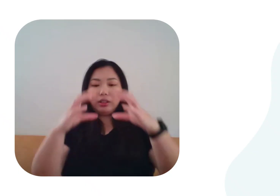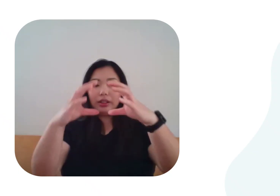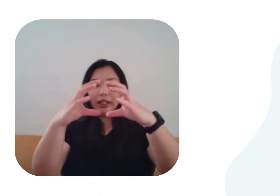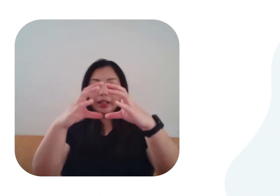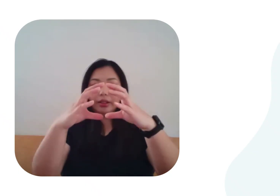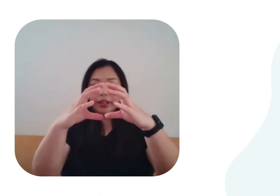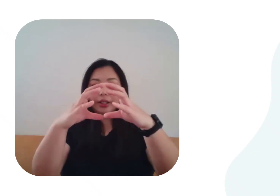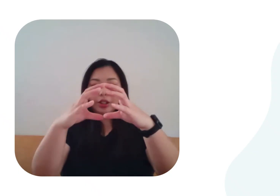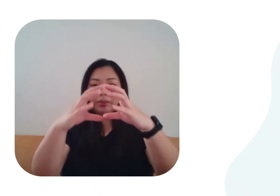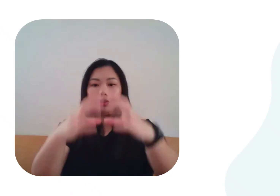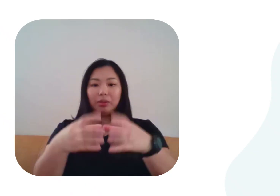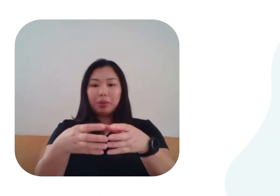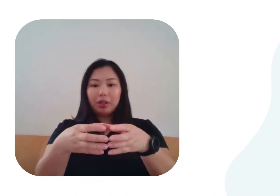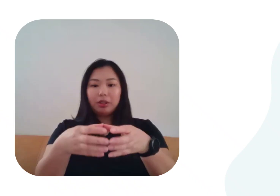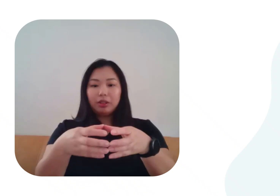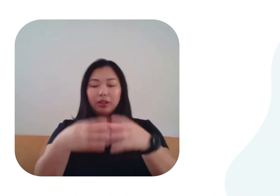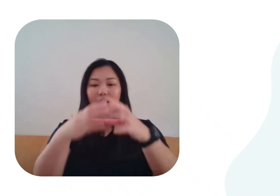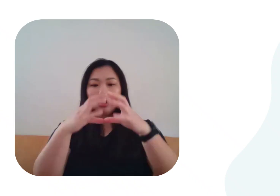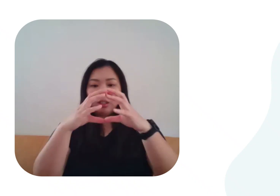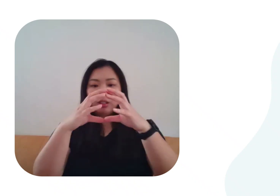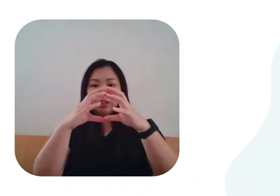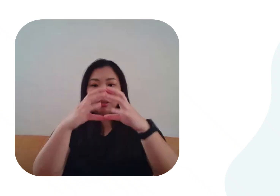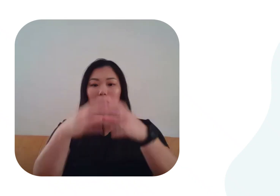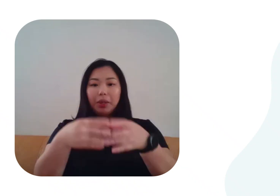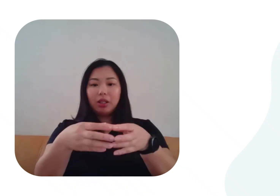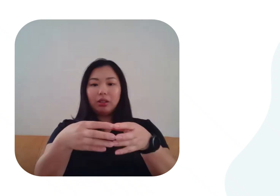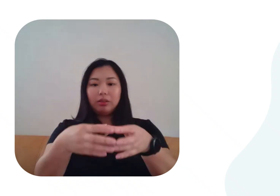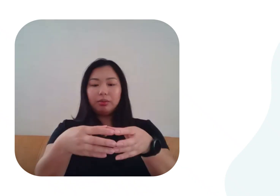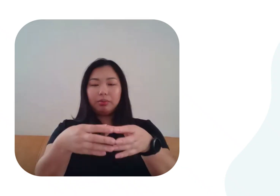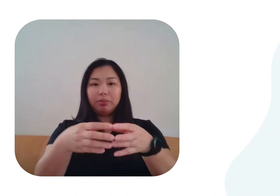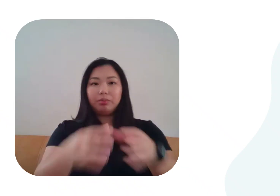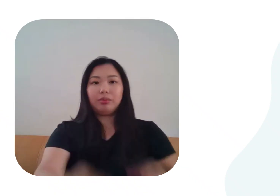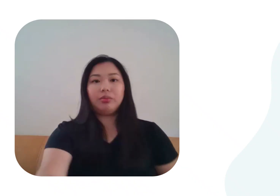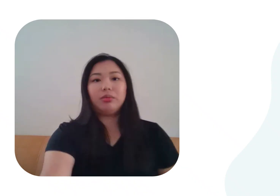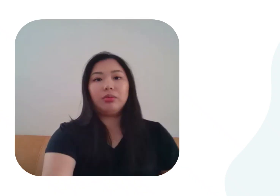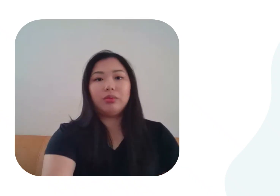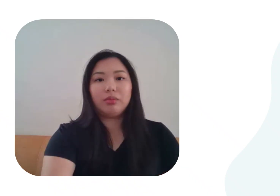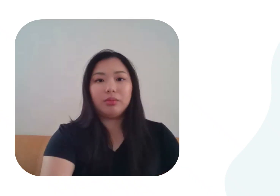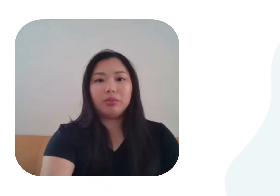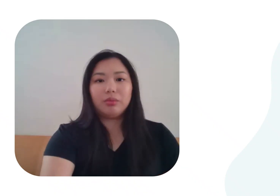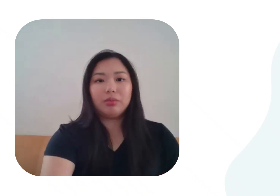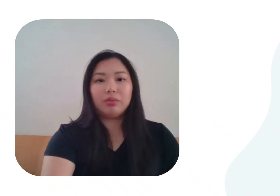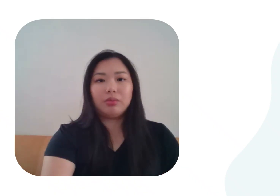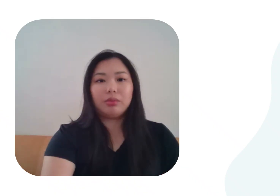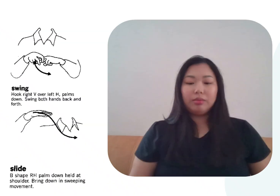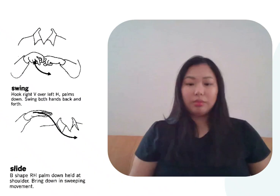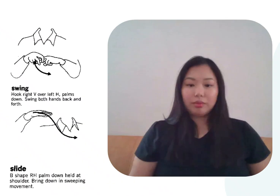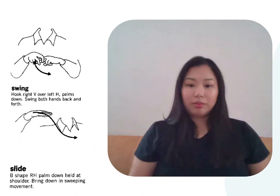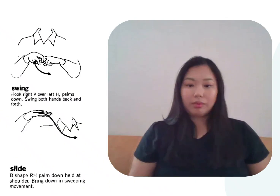Ball, outline the shape of a ball. Ball.